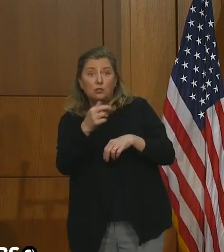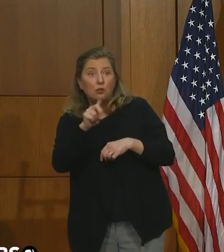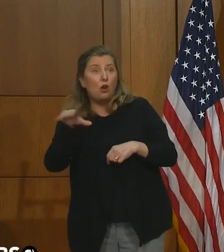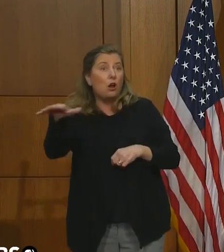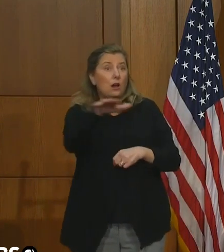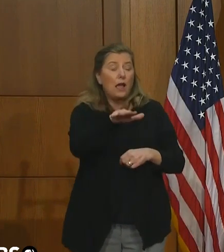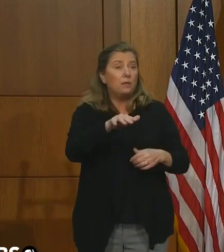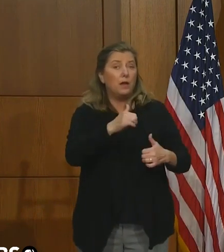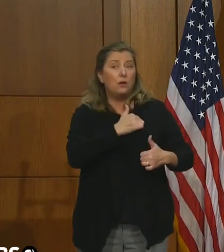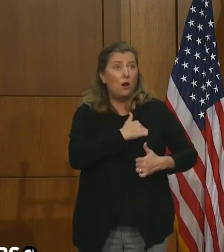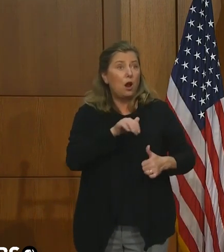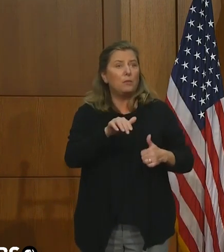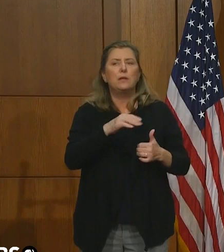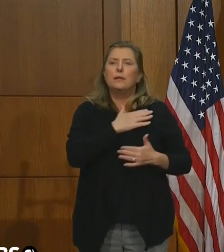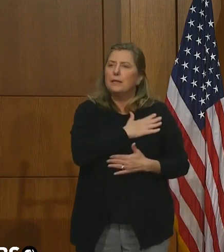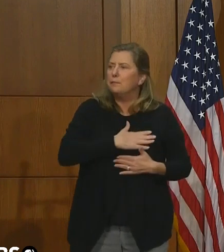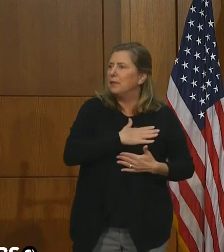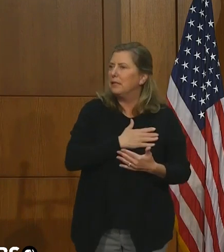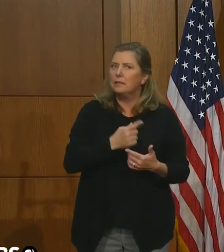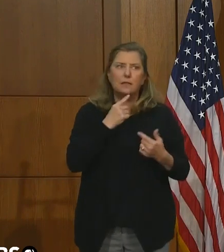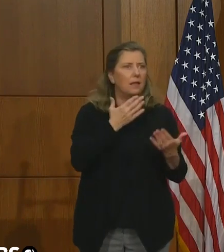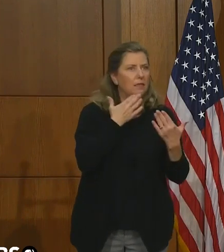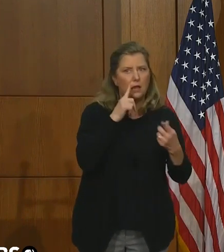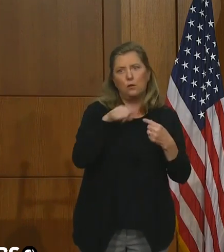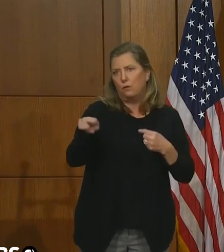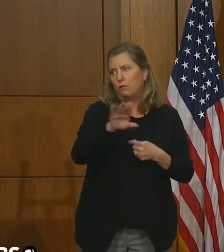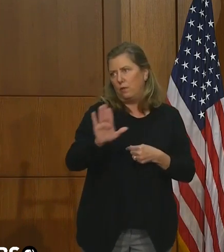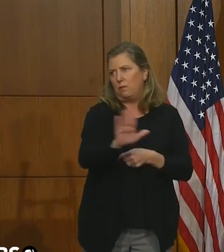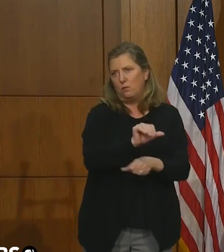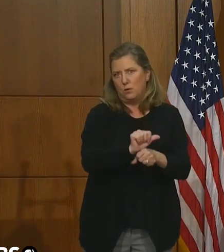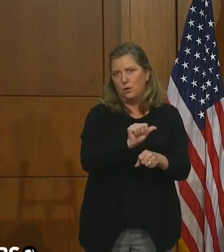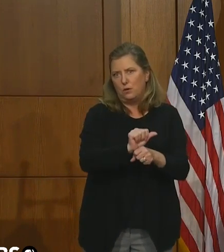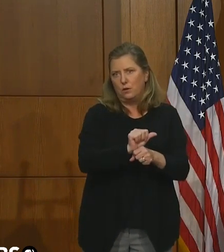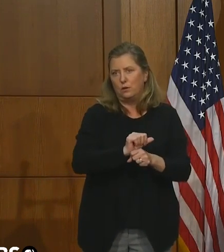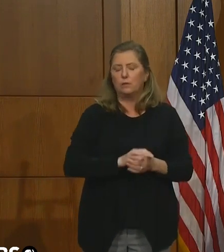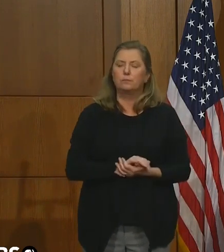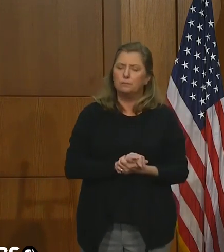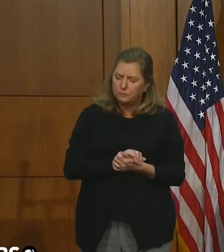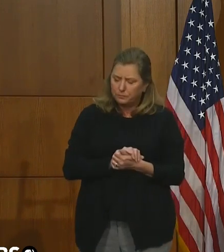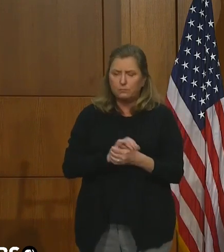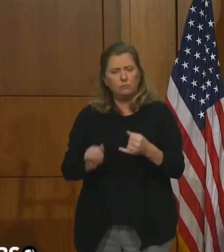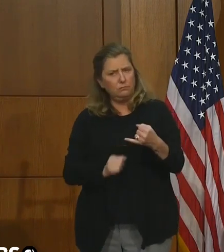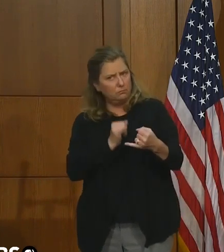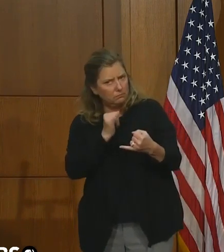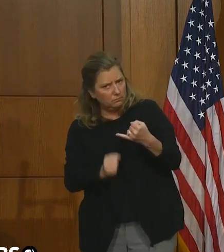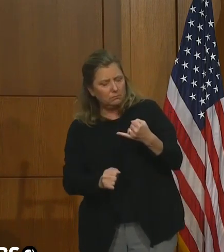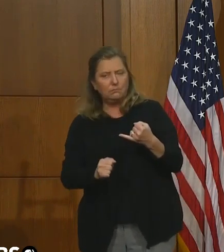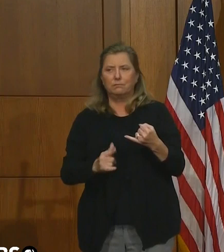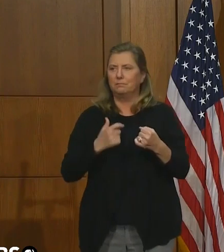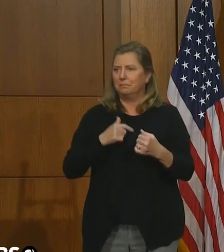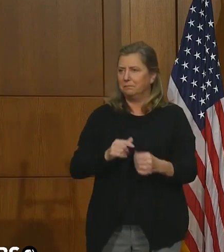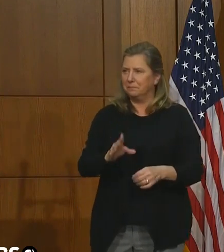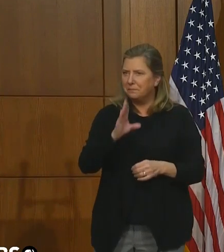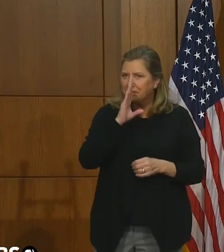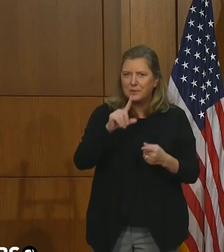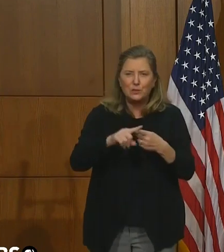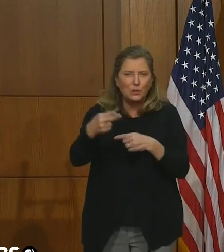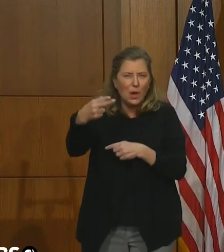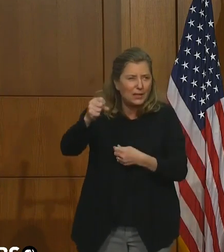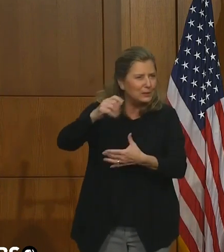sites, please, on behalf of all of us, thank them for their efforts. And finally, I want to speak to all the high